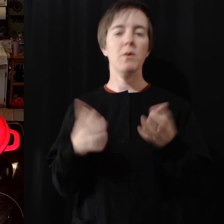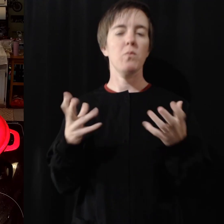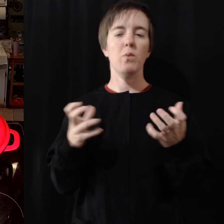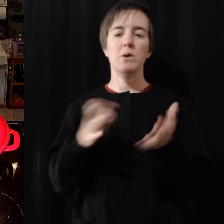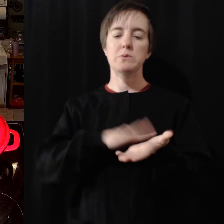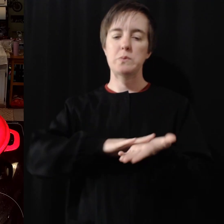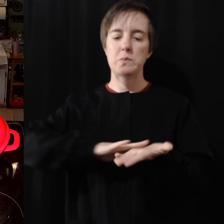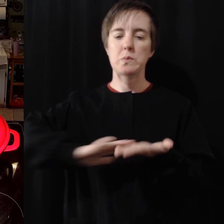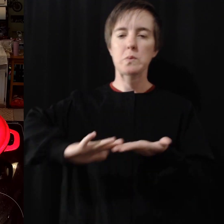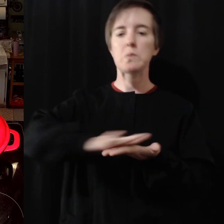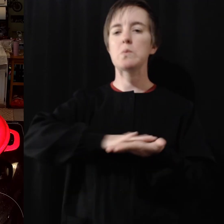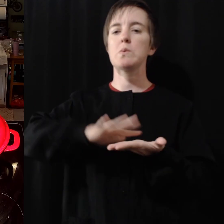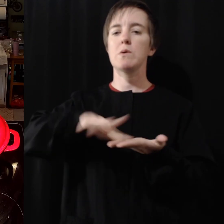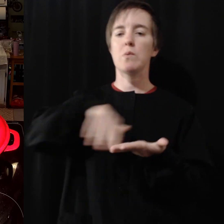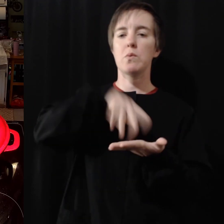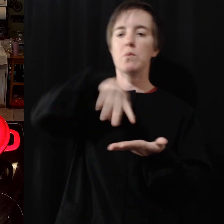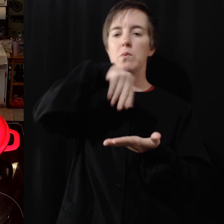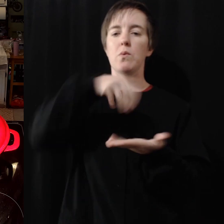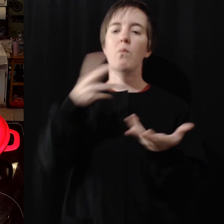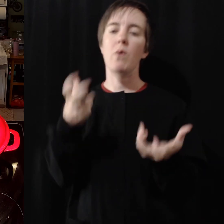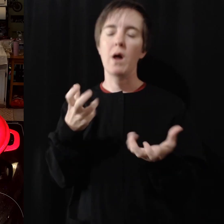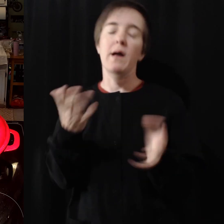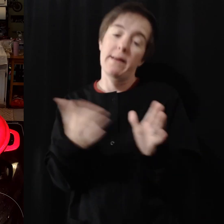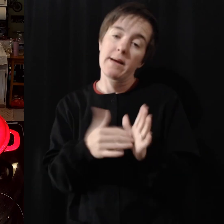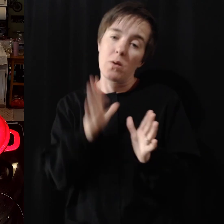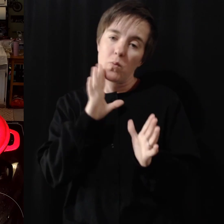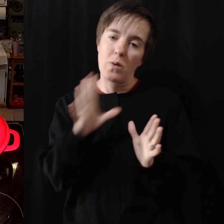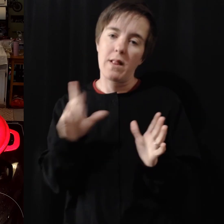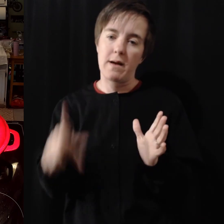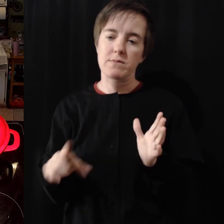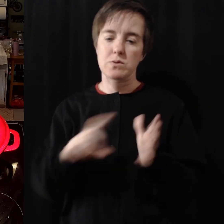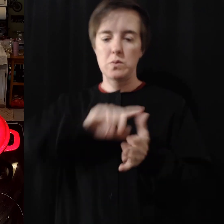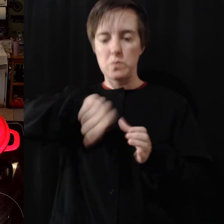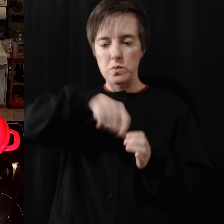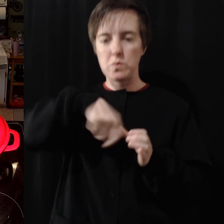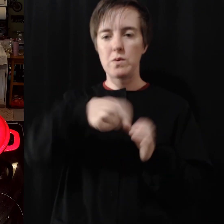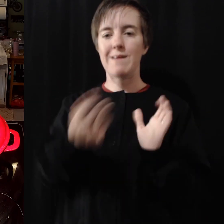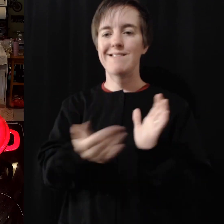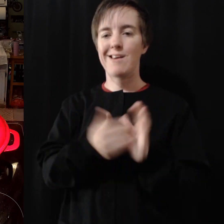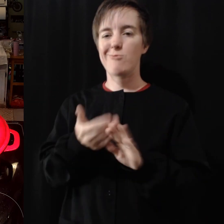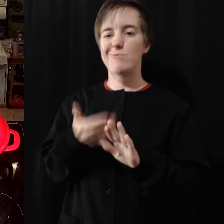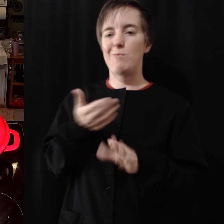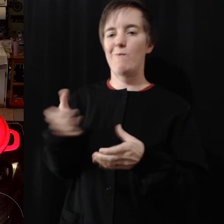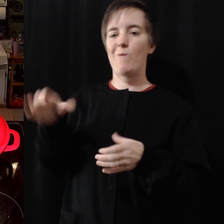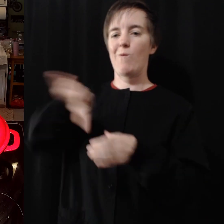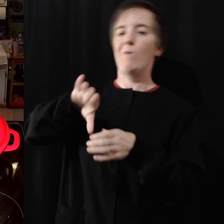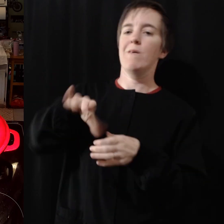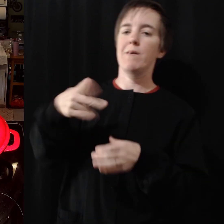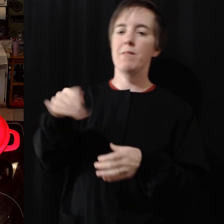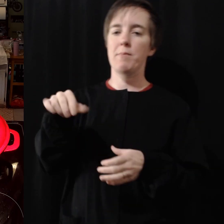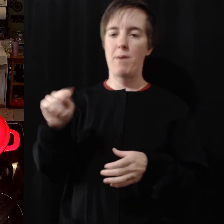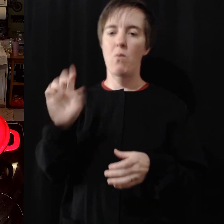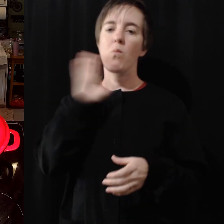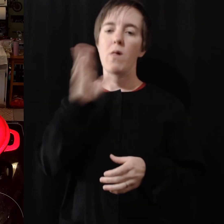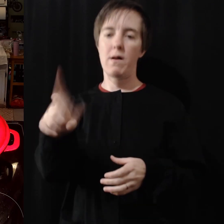that sludge off the bottom. And again, you'll have to do it again before you mix it, or before you pour it into the